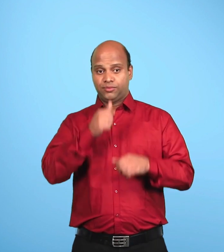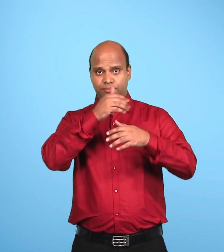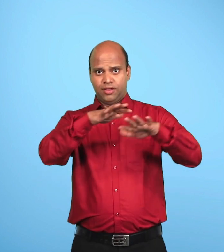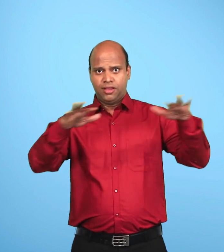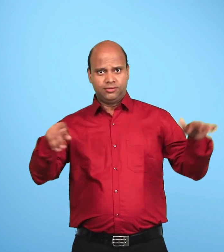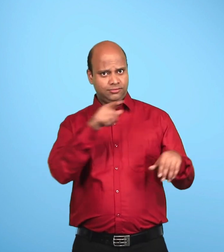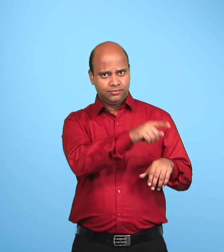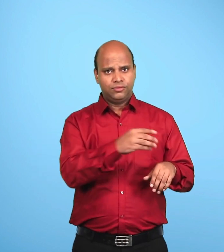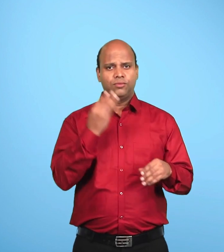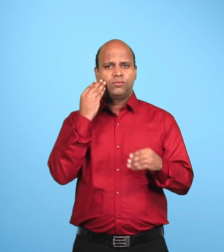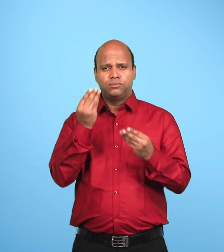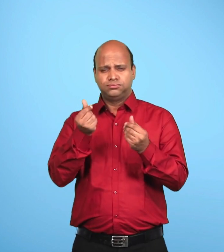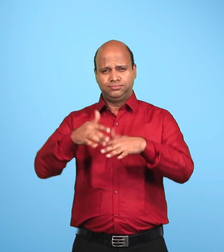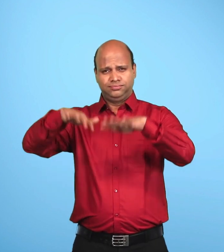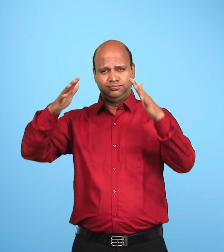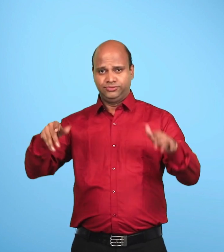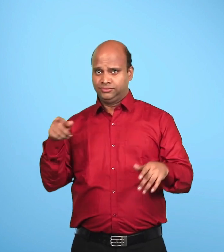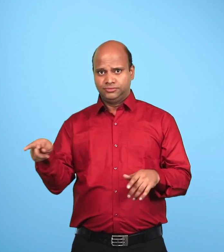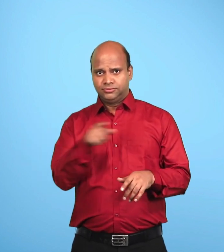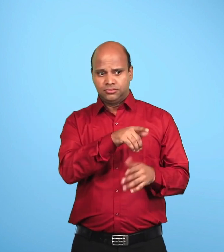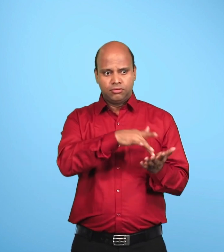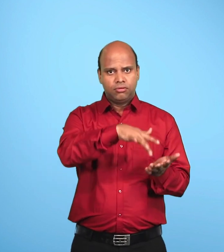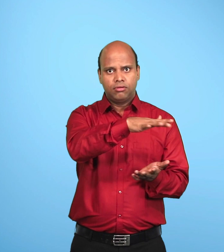The sea and the desert are very different surroundings.